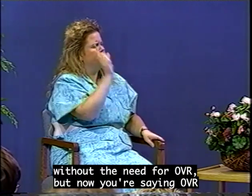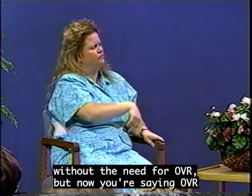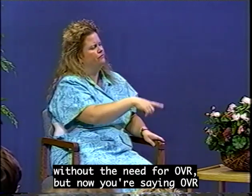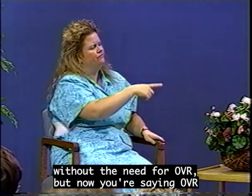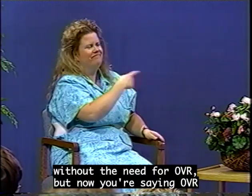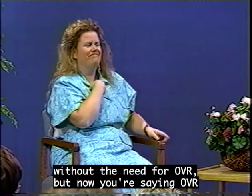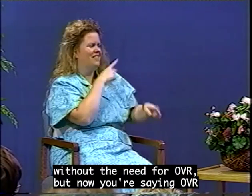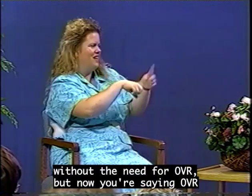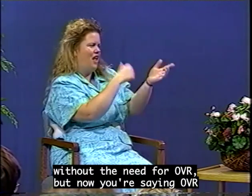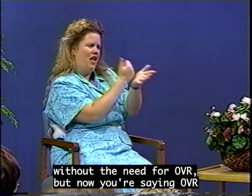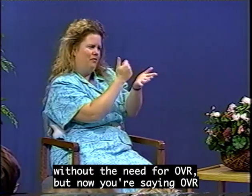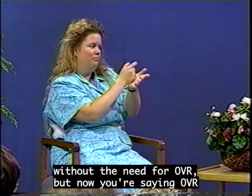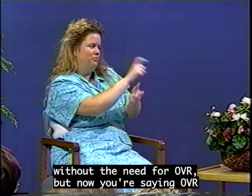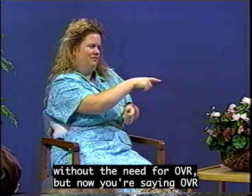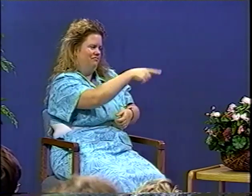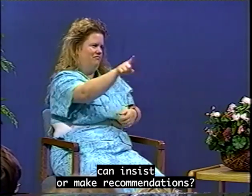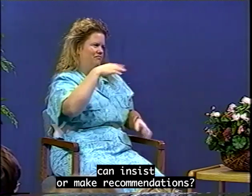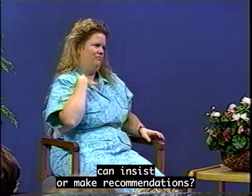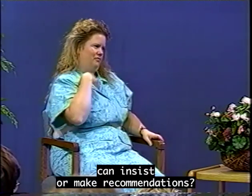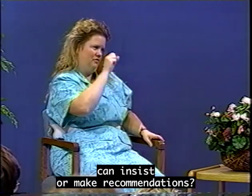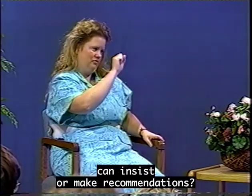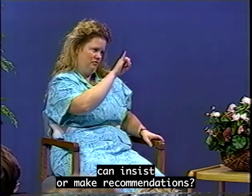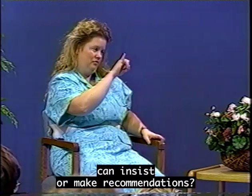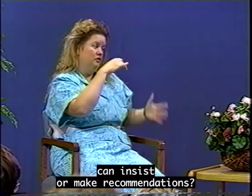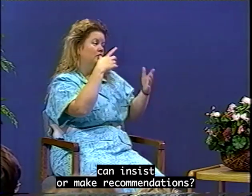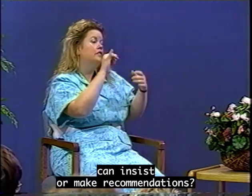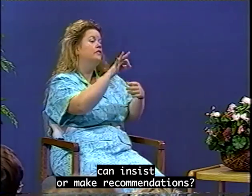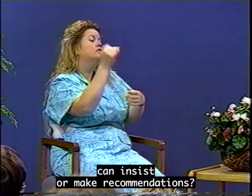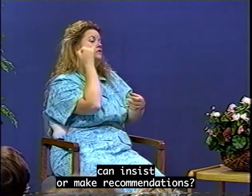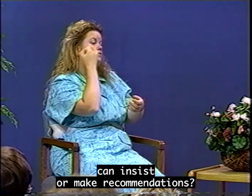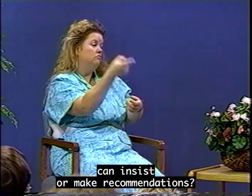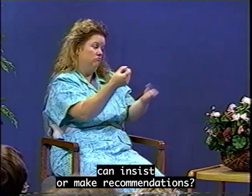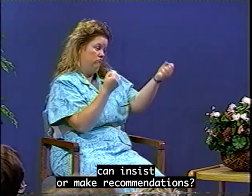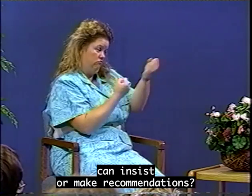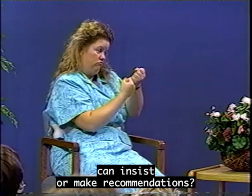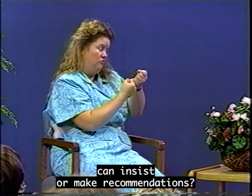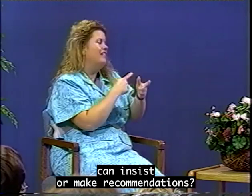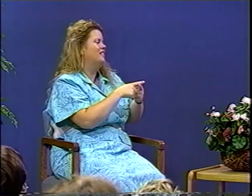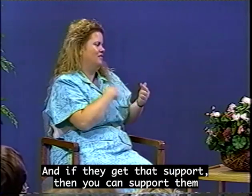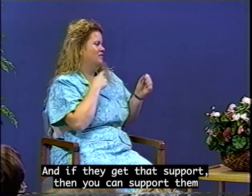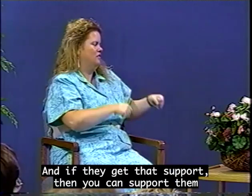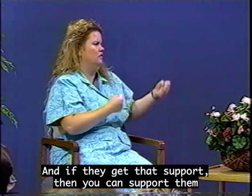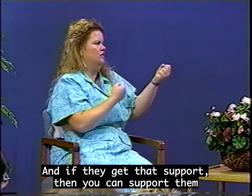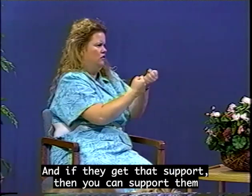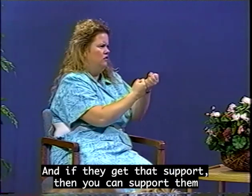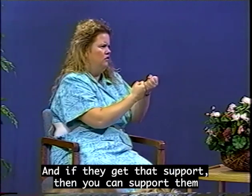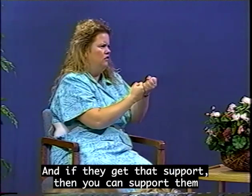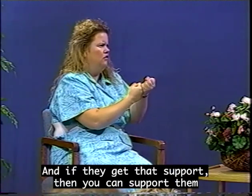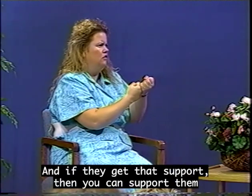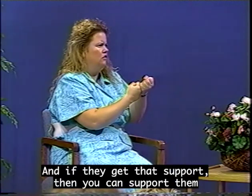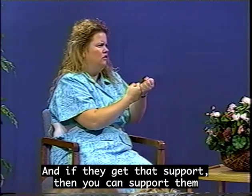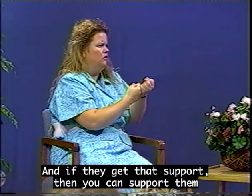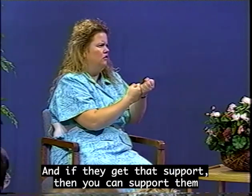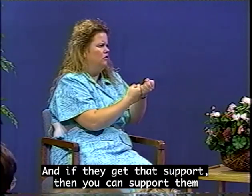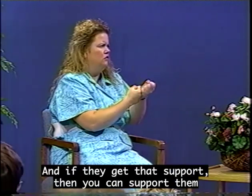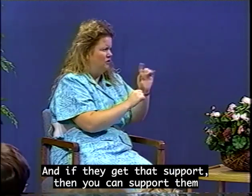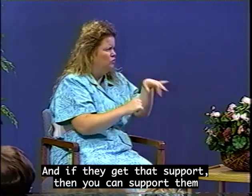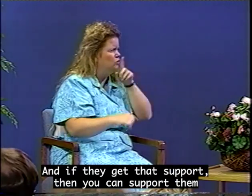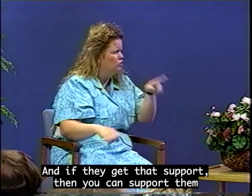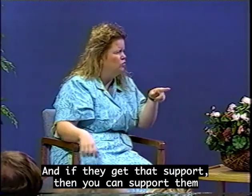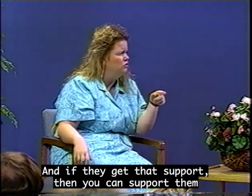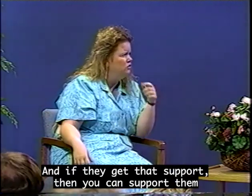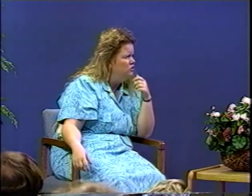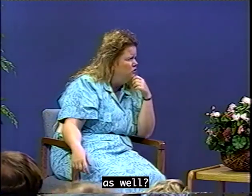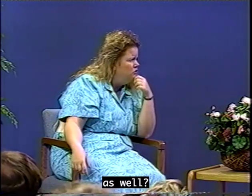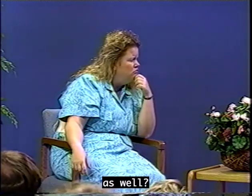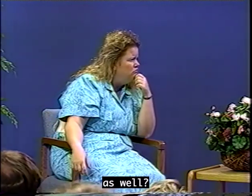for OVR. But now you're saying OVR can insist or make recommendations, and if they get that support, then